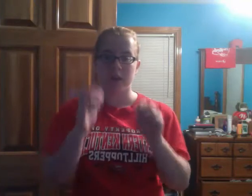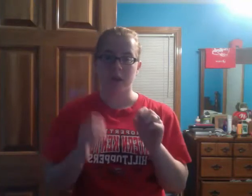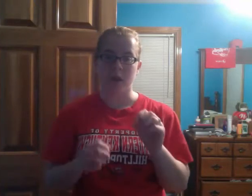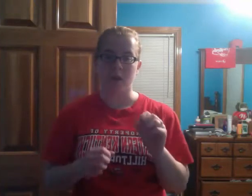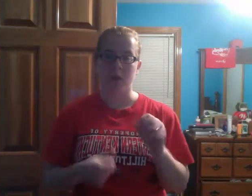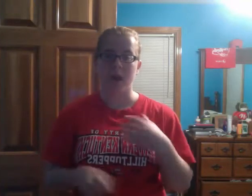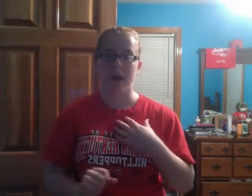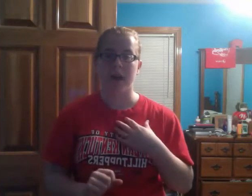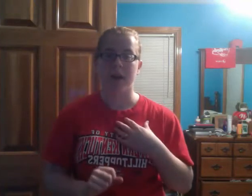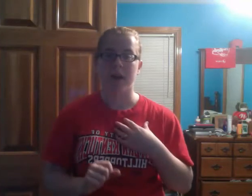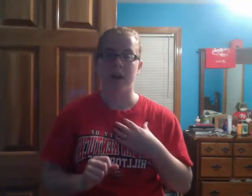So I